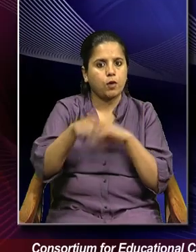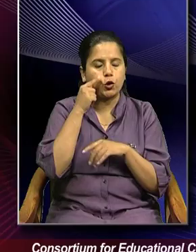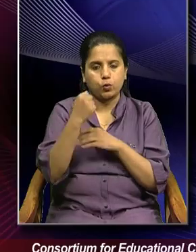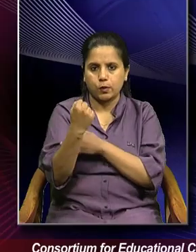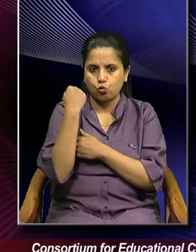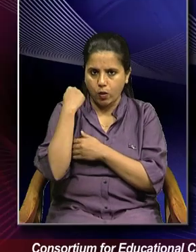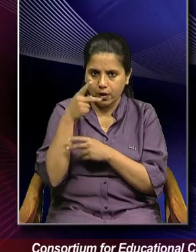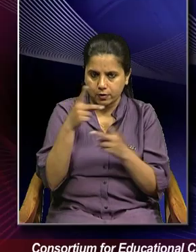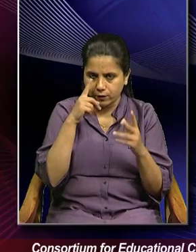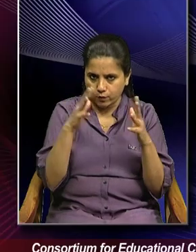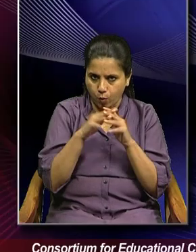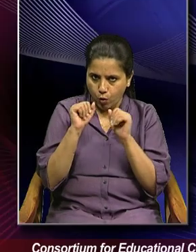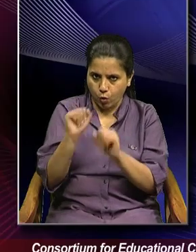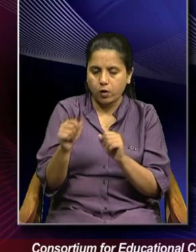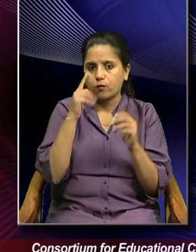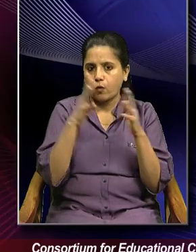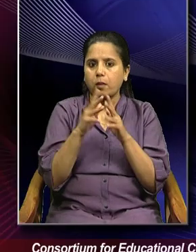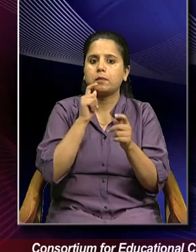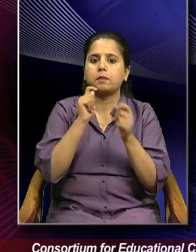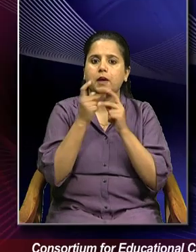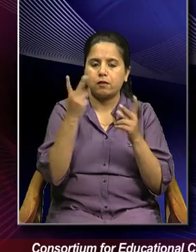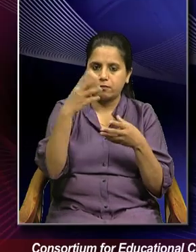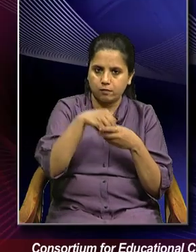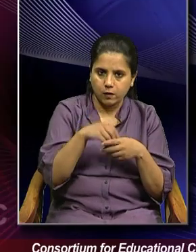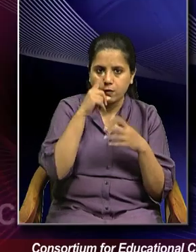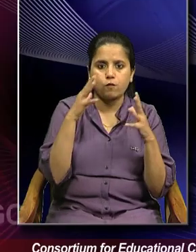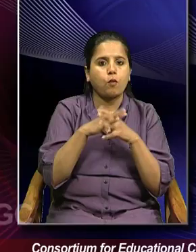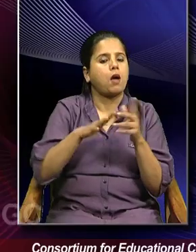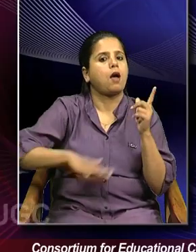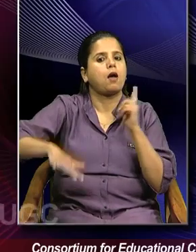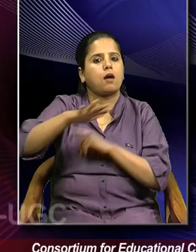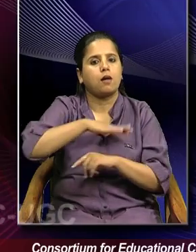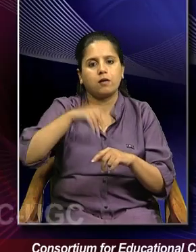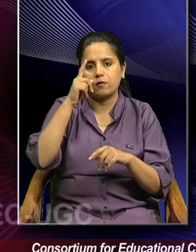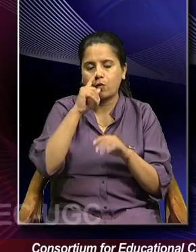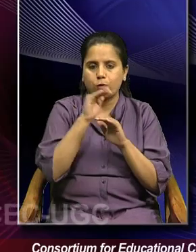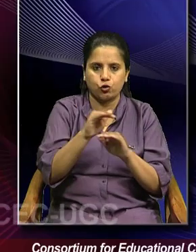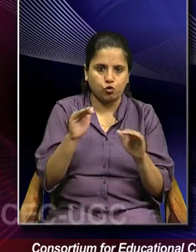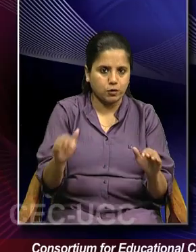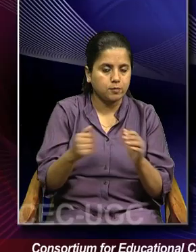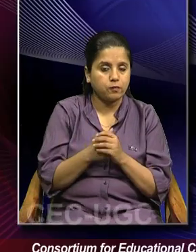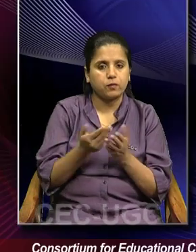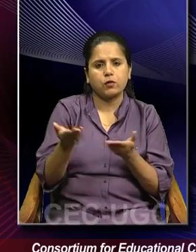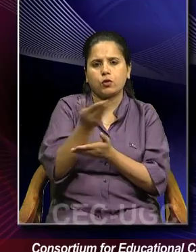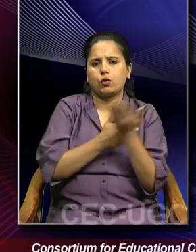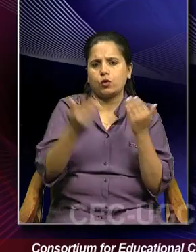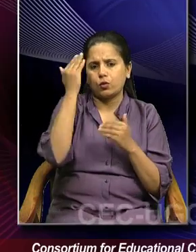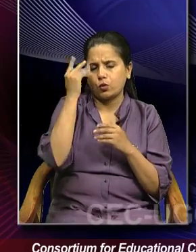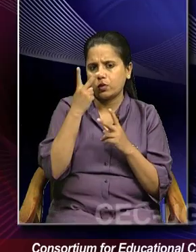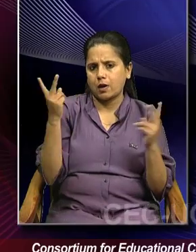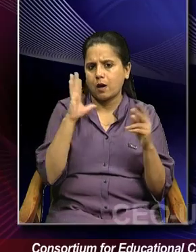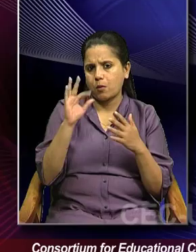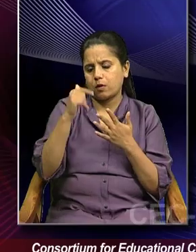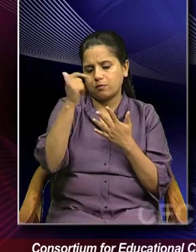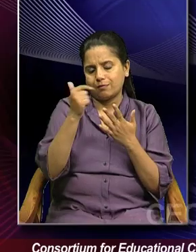rights of women, women and the media, women and the environment, the girl child. Now, in all these critical areas, in